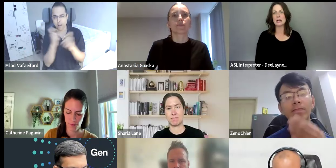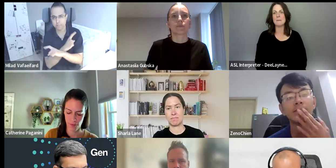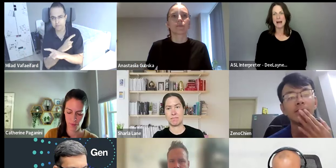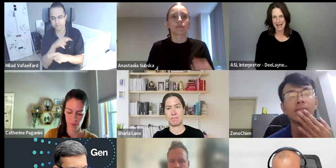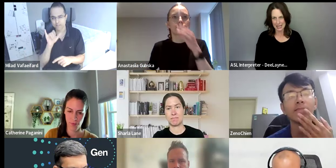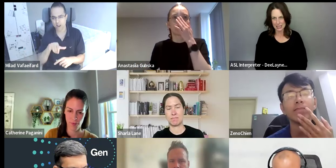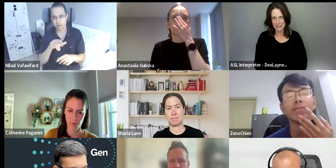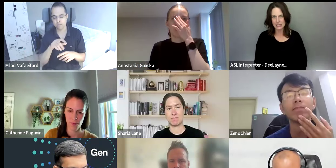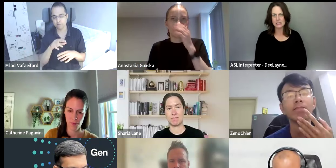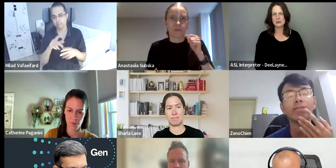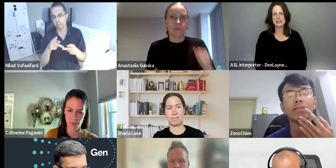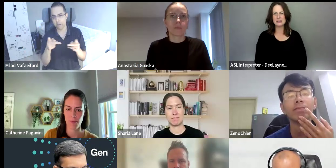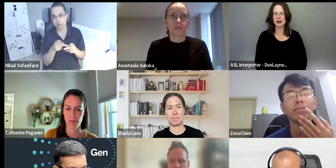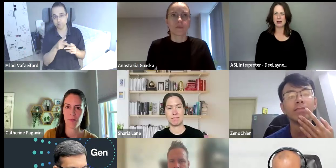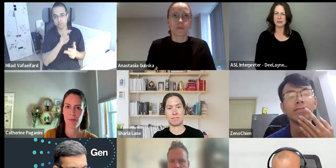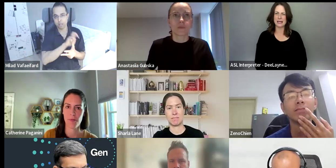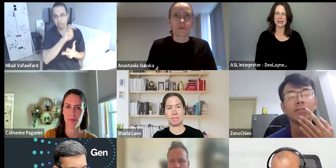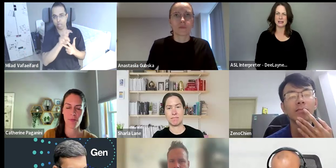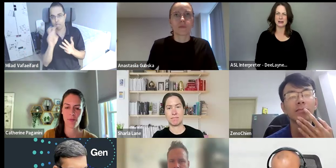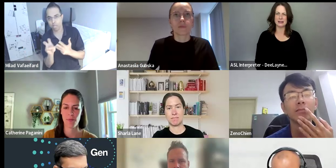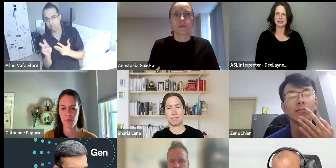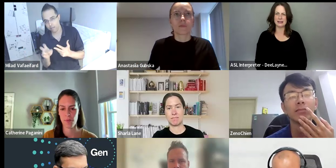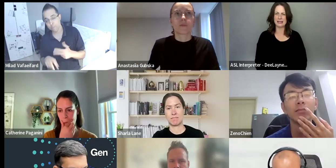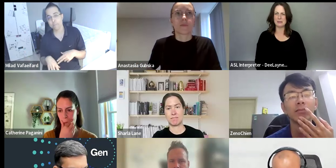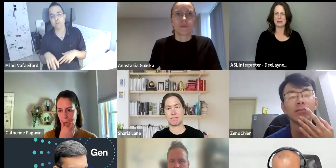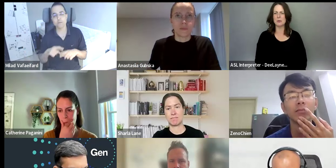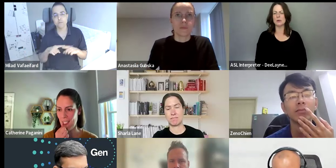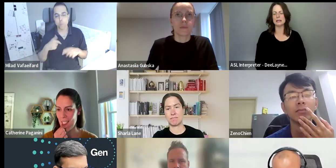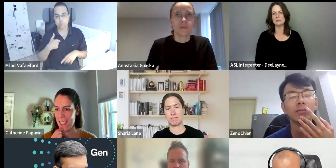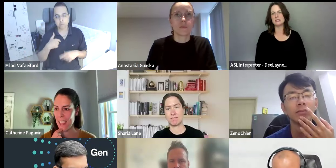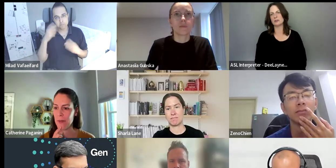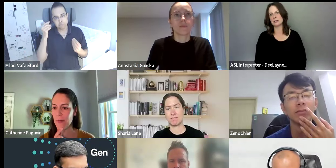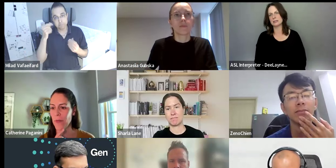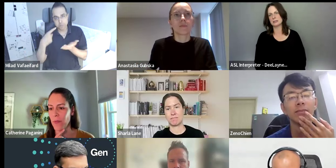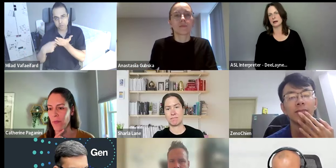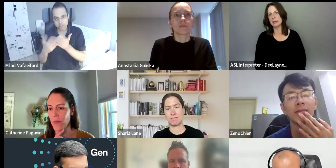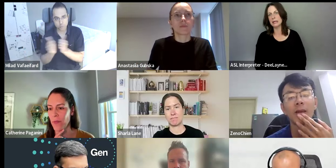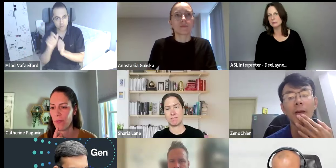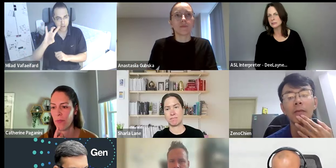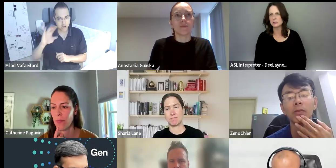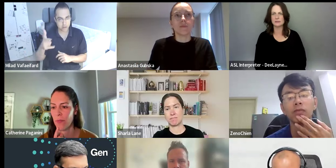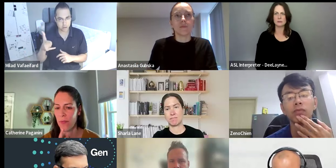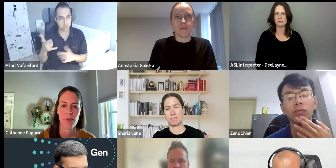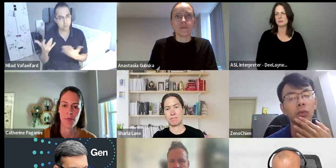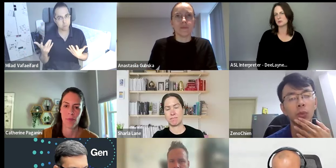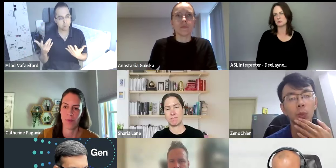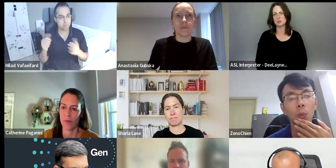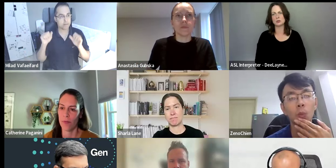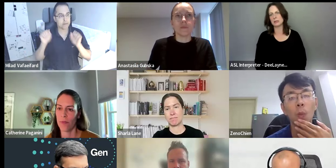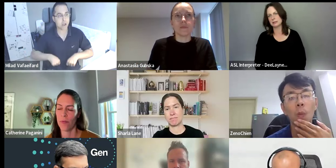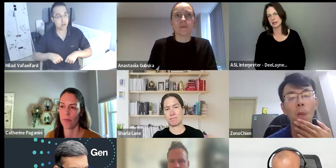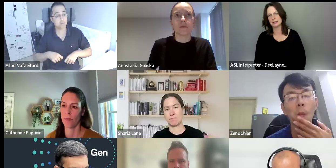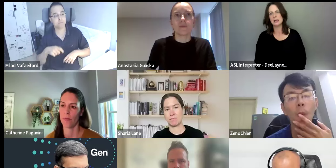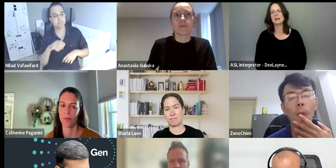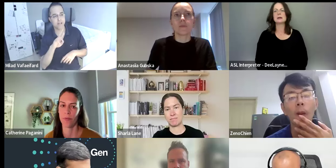want them to come back. So it's a little complicated on getting people in different mediums or different